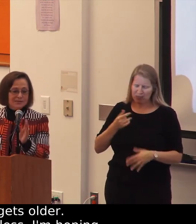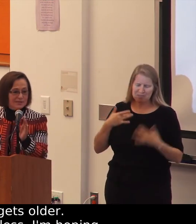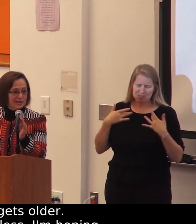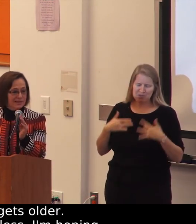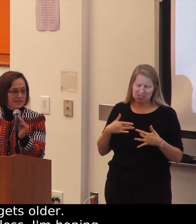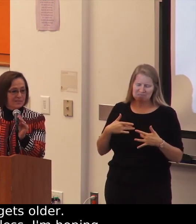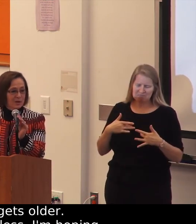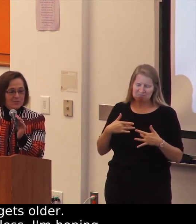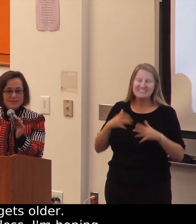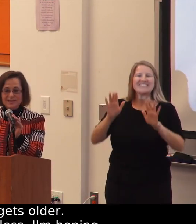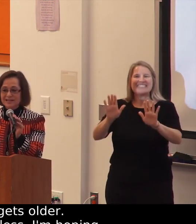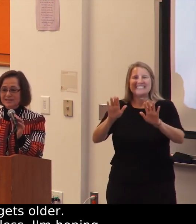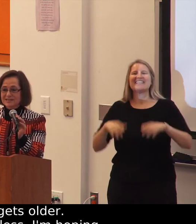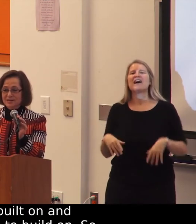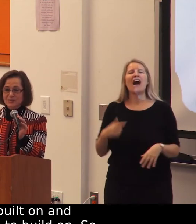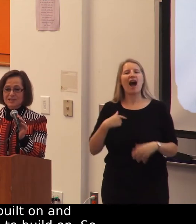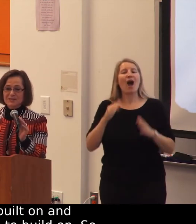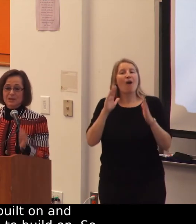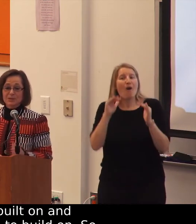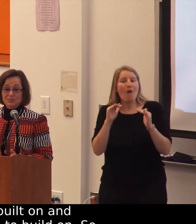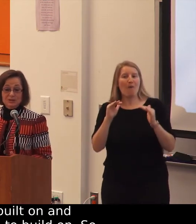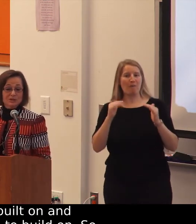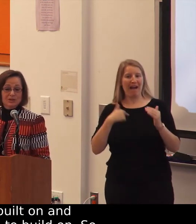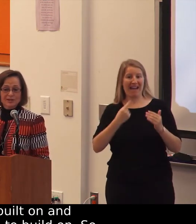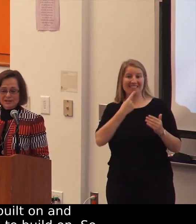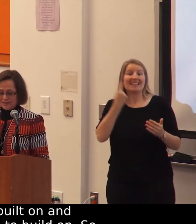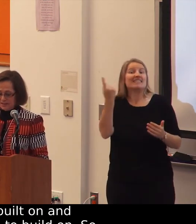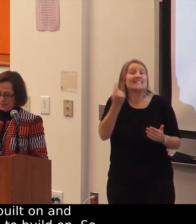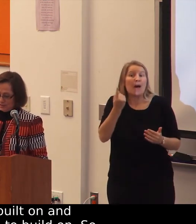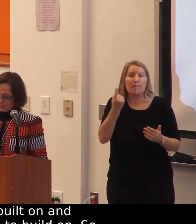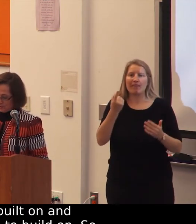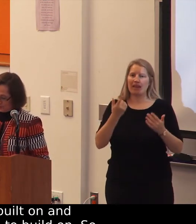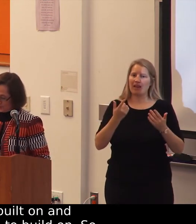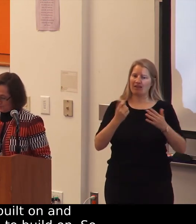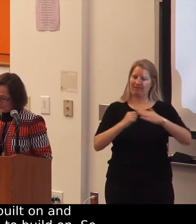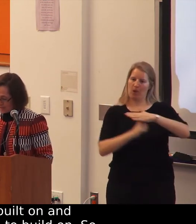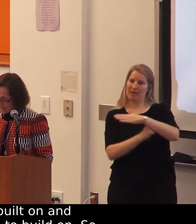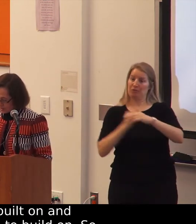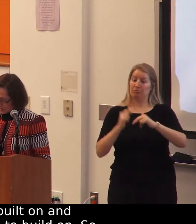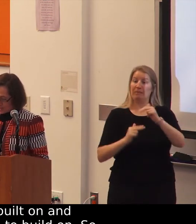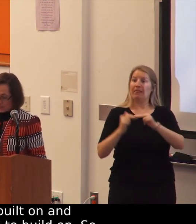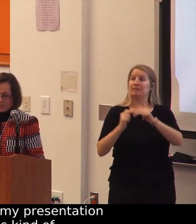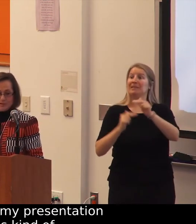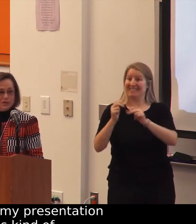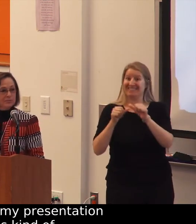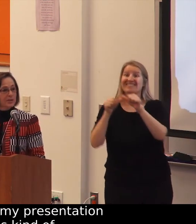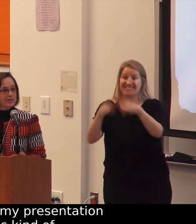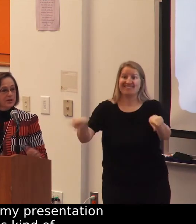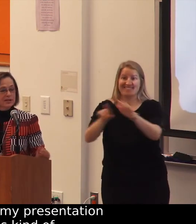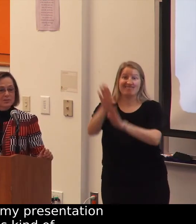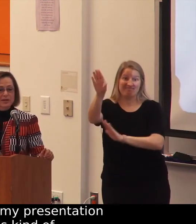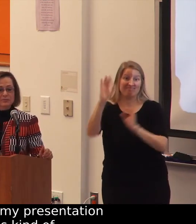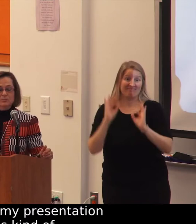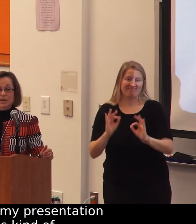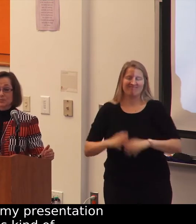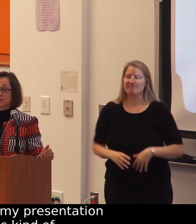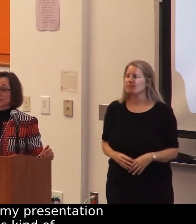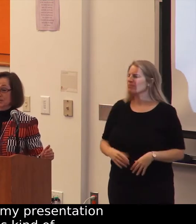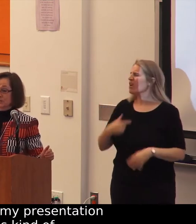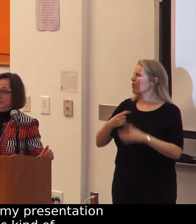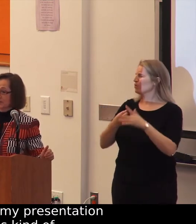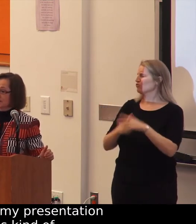But nevertheless, I'm hoping that I said something that we built on and can continue to build on. So I want to start by talking about